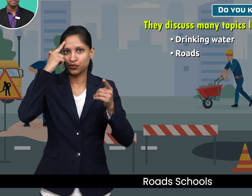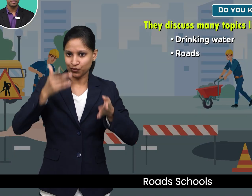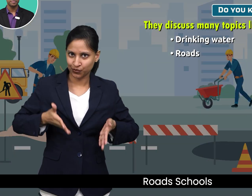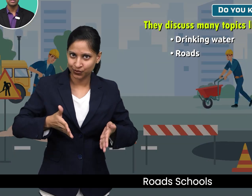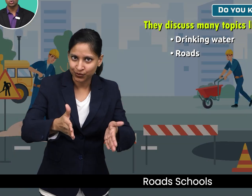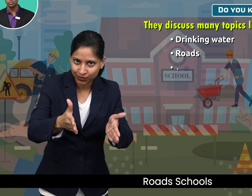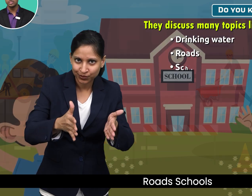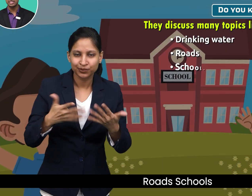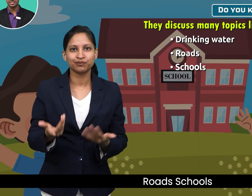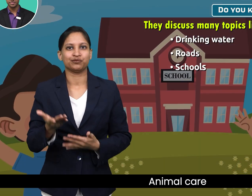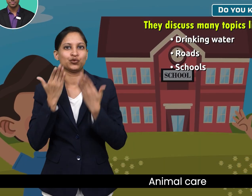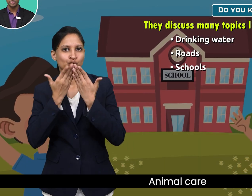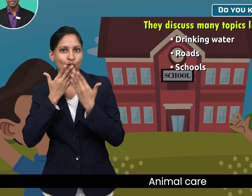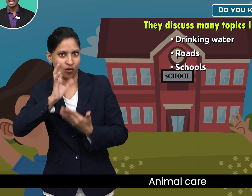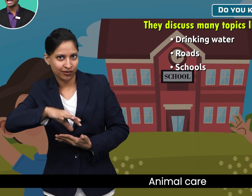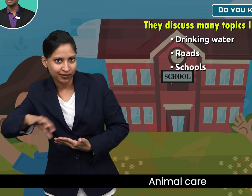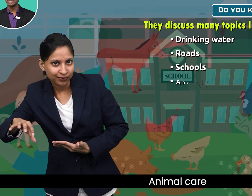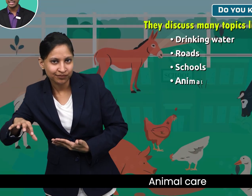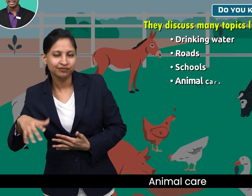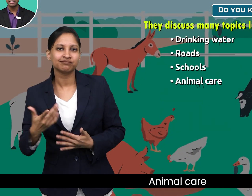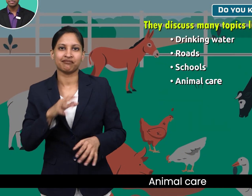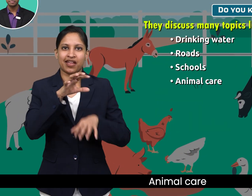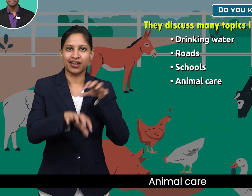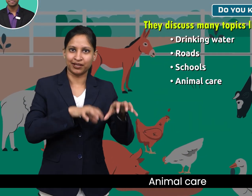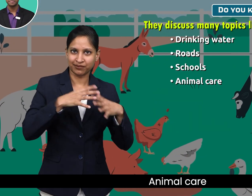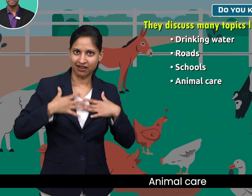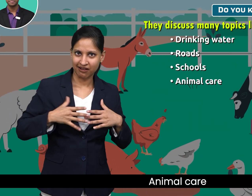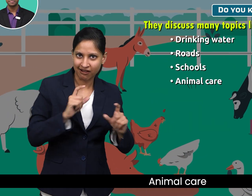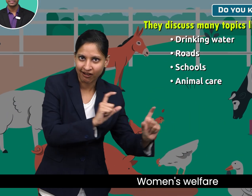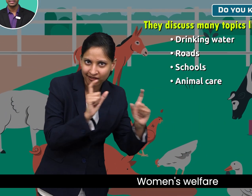roads, schools, animal care,